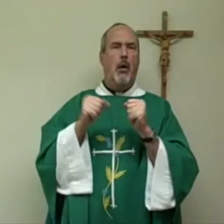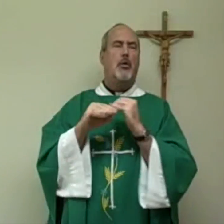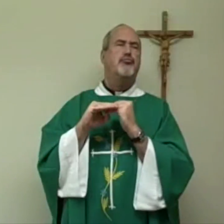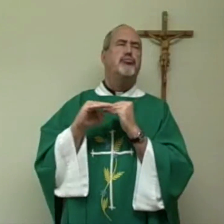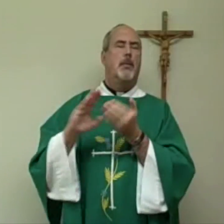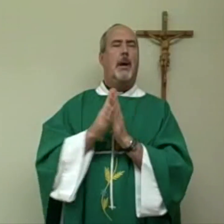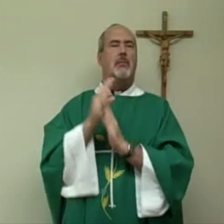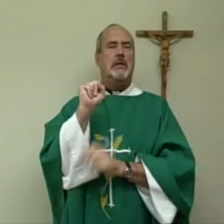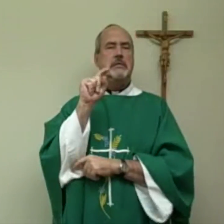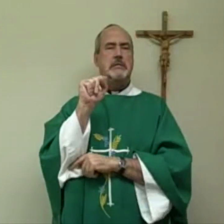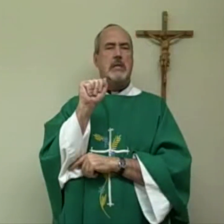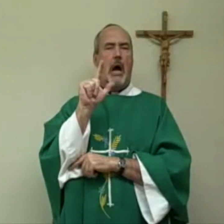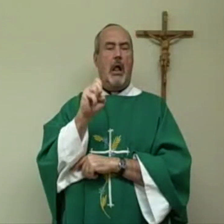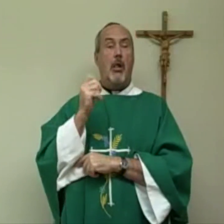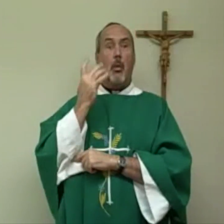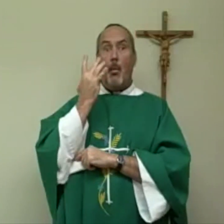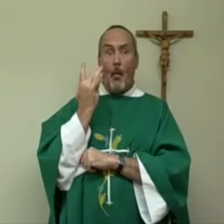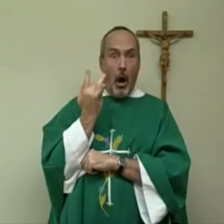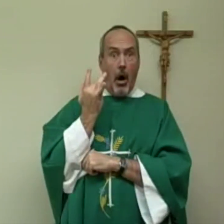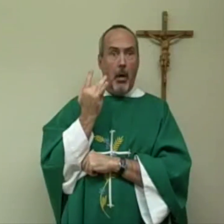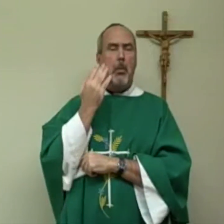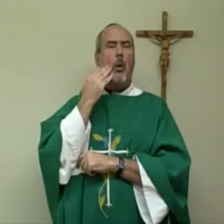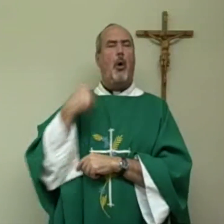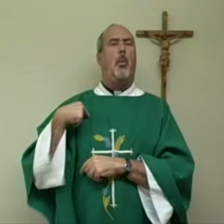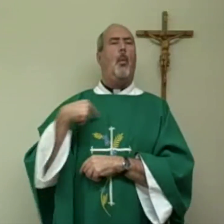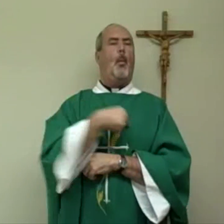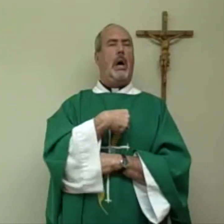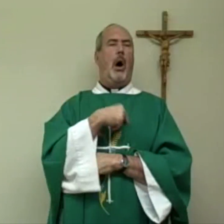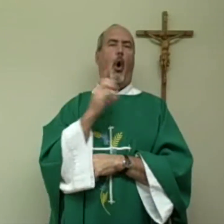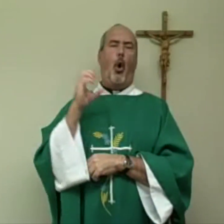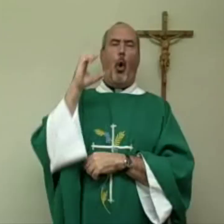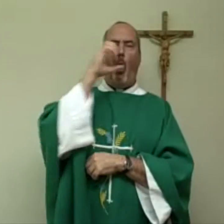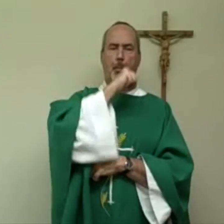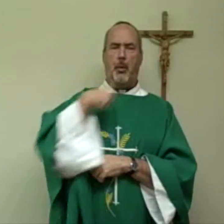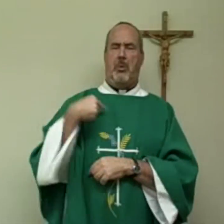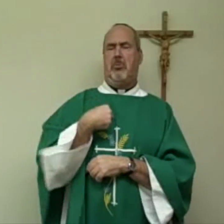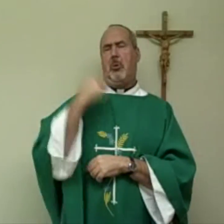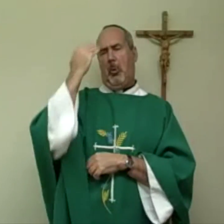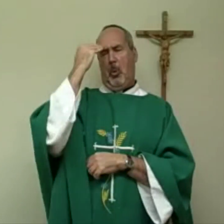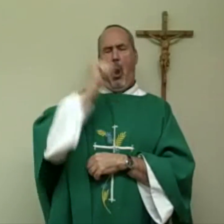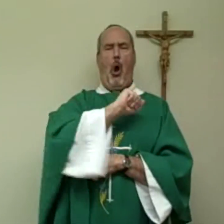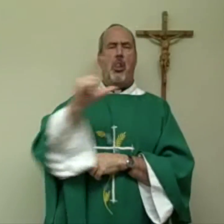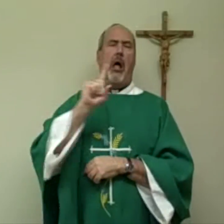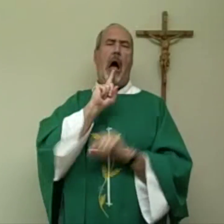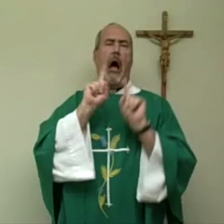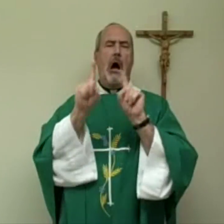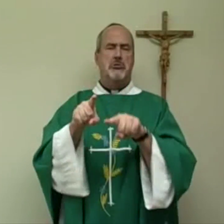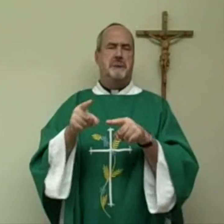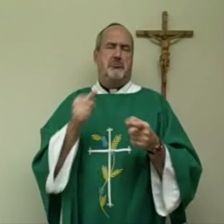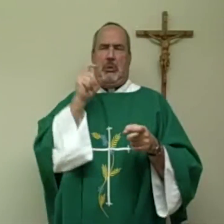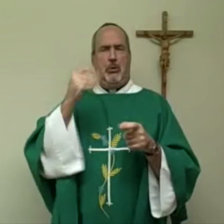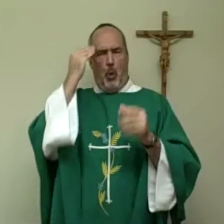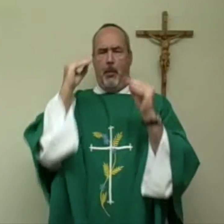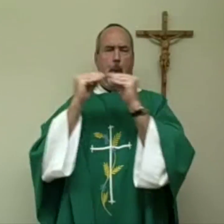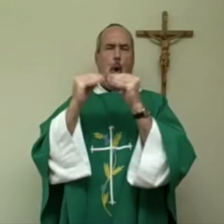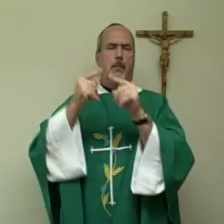It's not very appetizing or edible. It becomes stale. We become stale because we assume we know